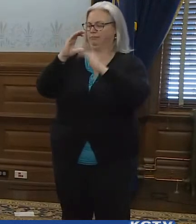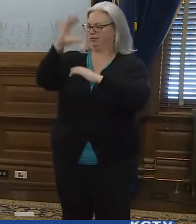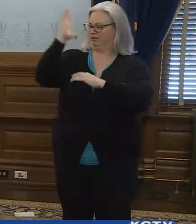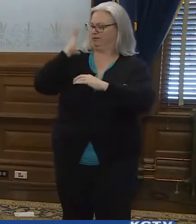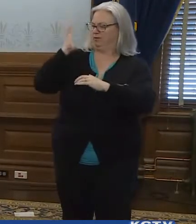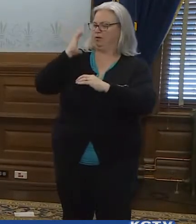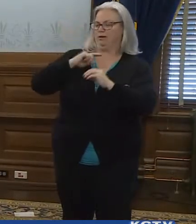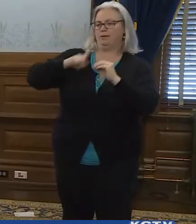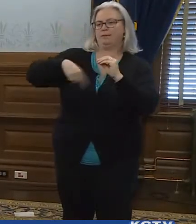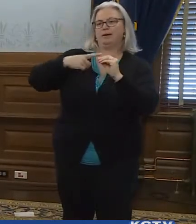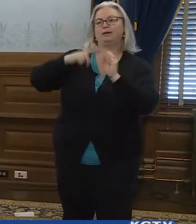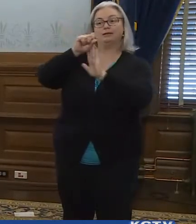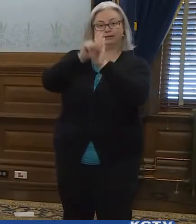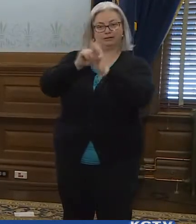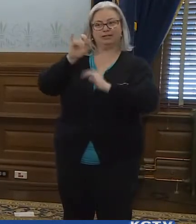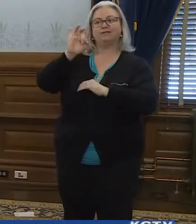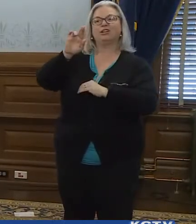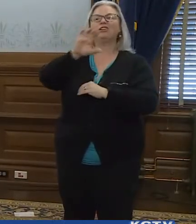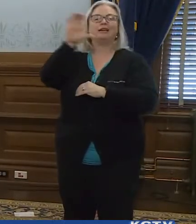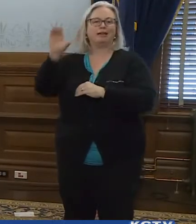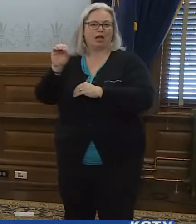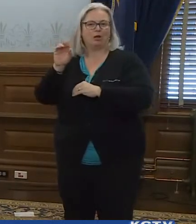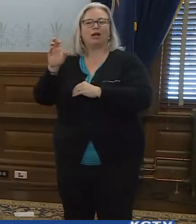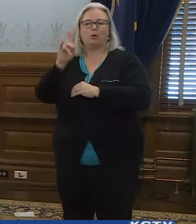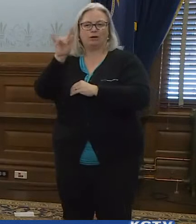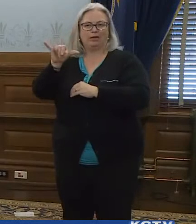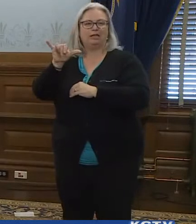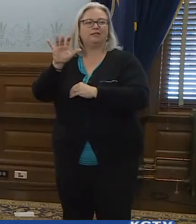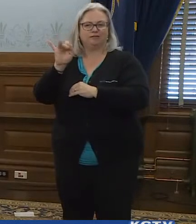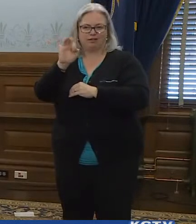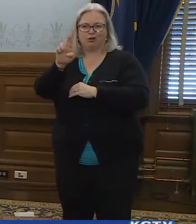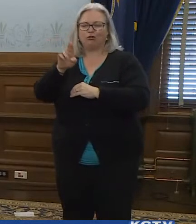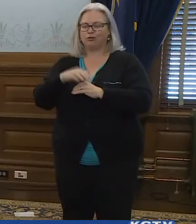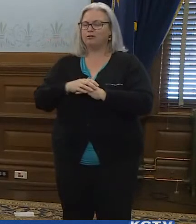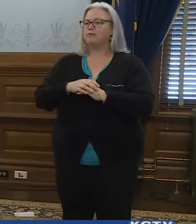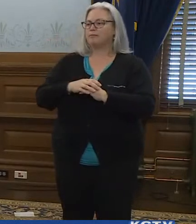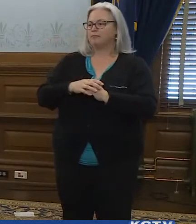earlier about state fairs, county fairs, and other